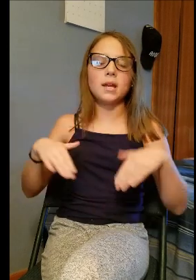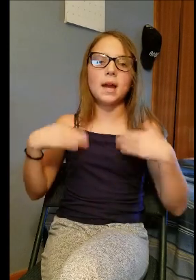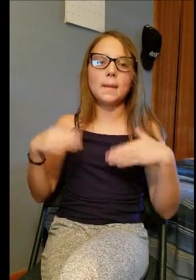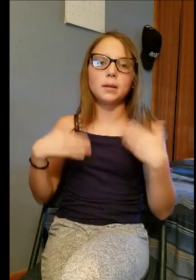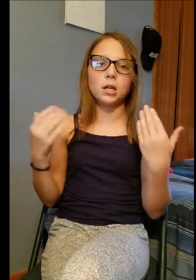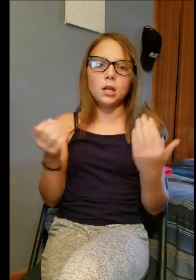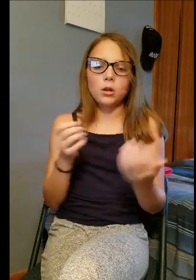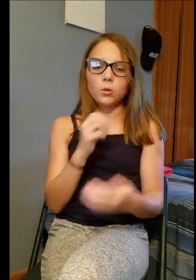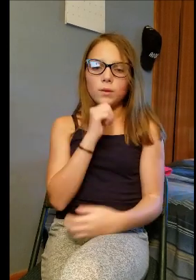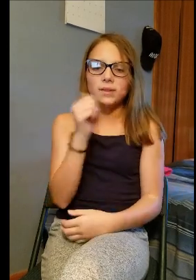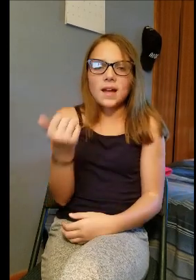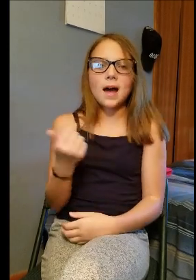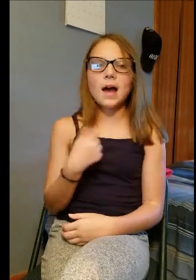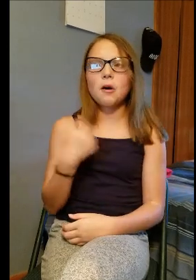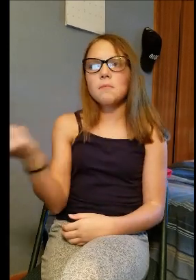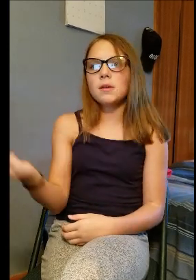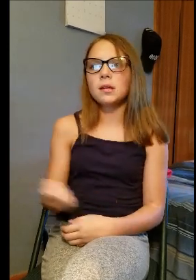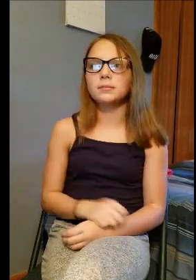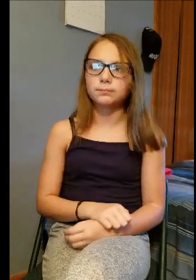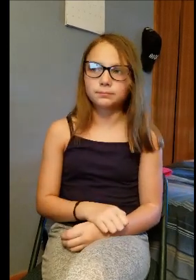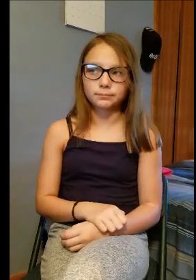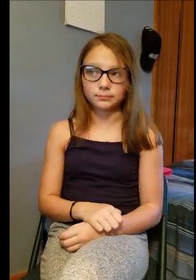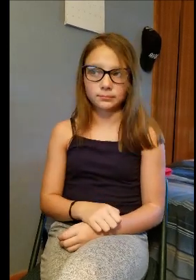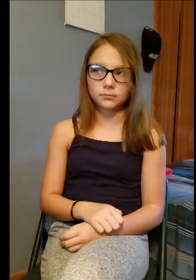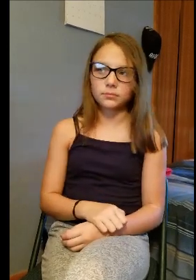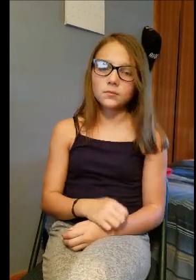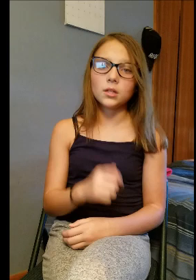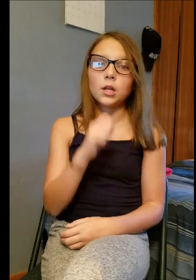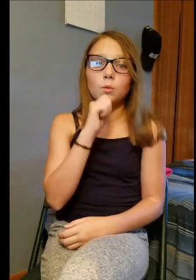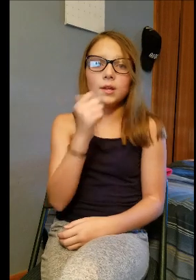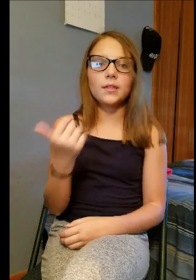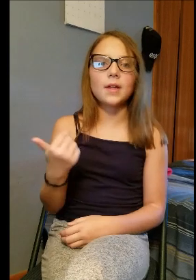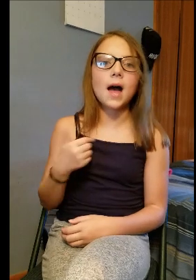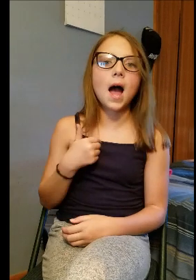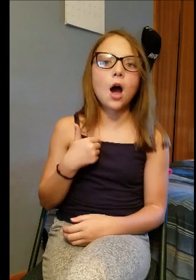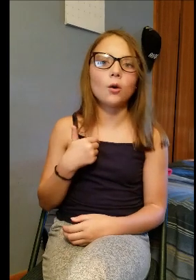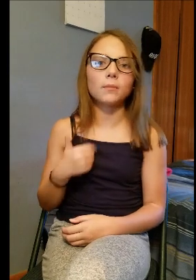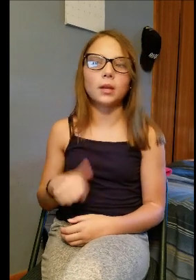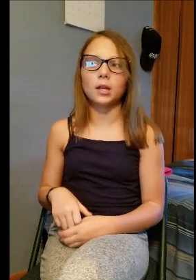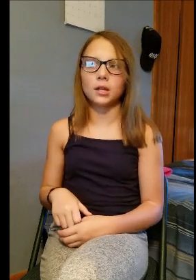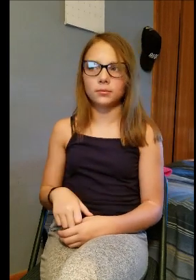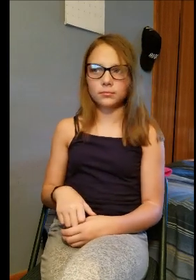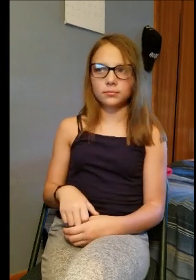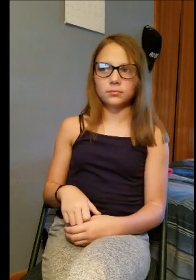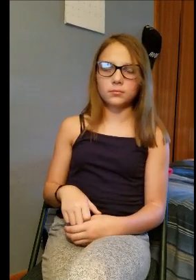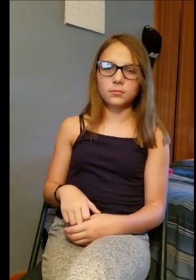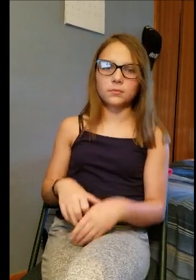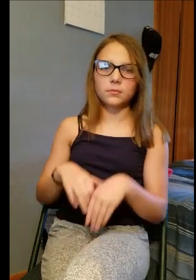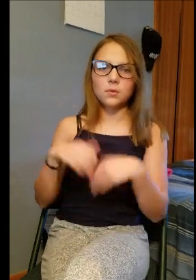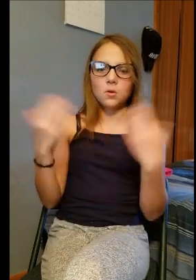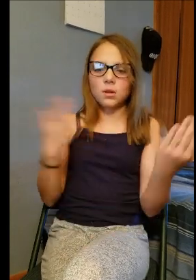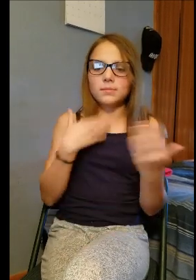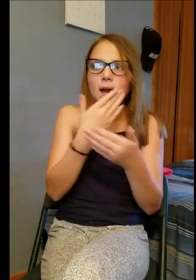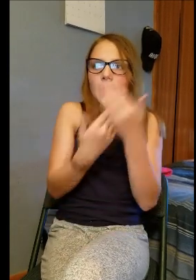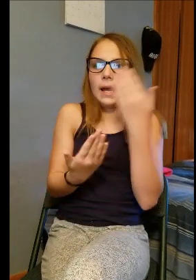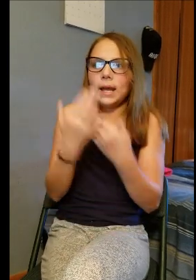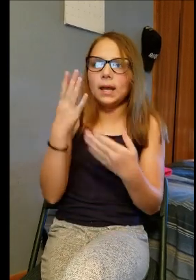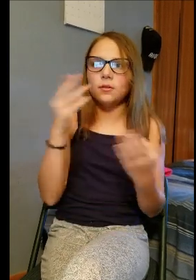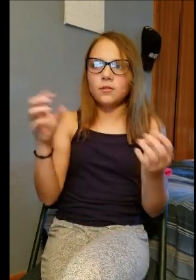happy Without me Without me Oh, what's my hand without